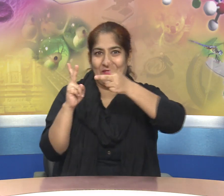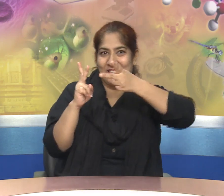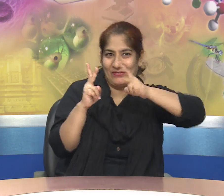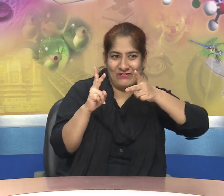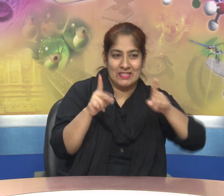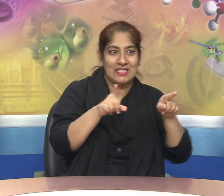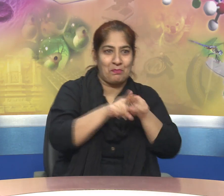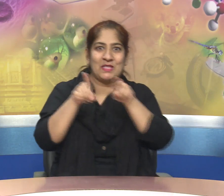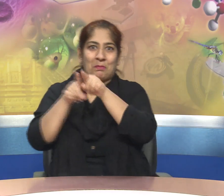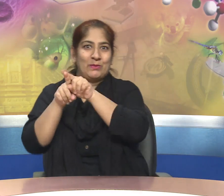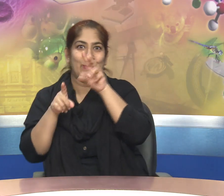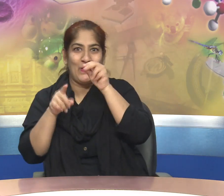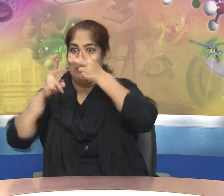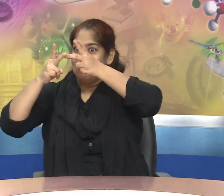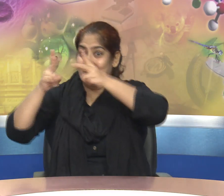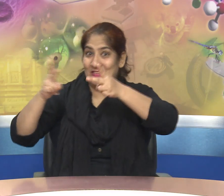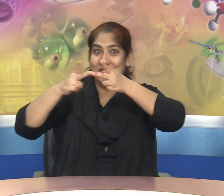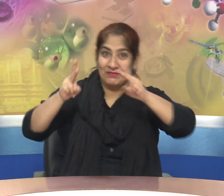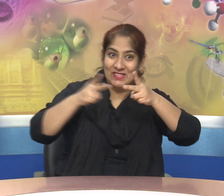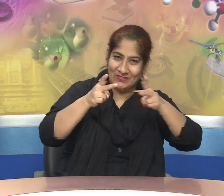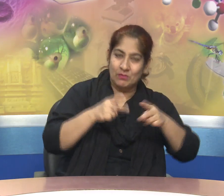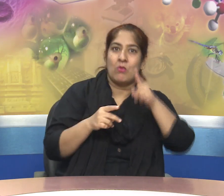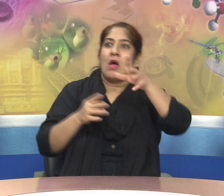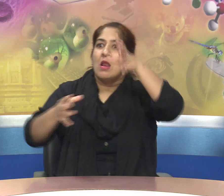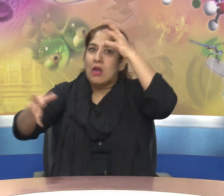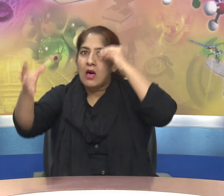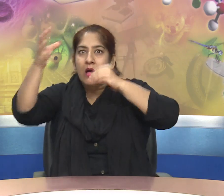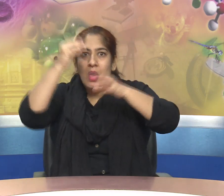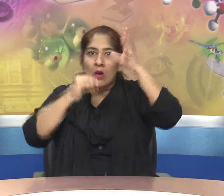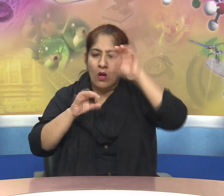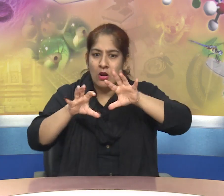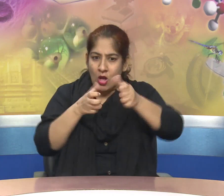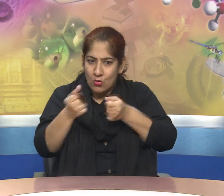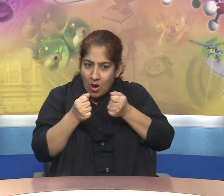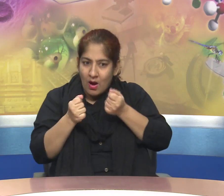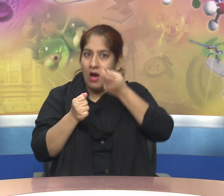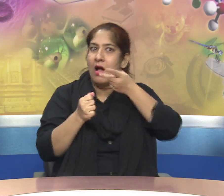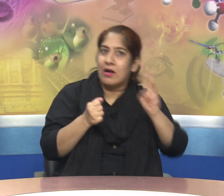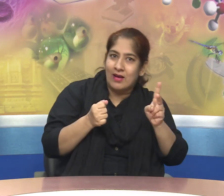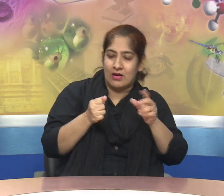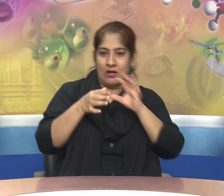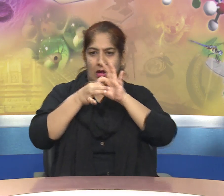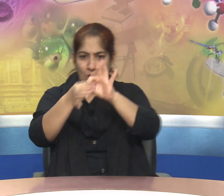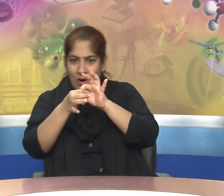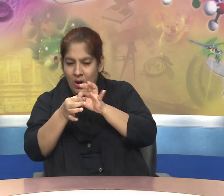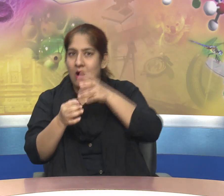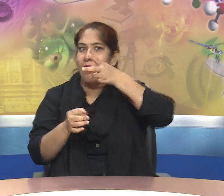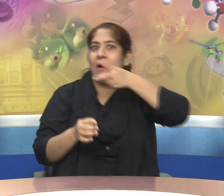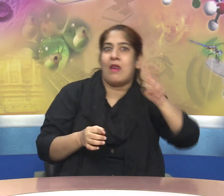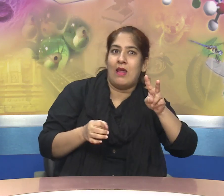few questions. So, there are different questions I would be asking from the controlling